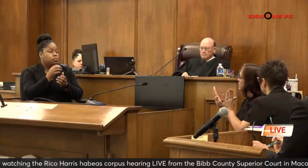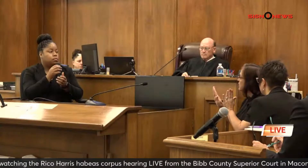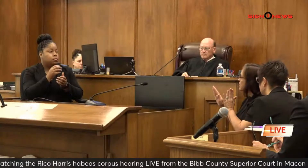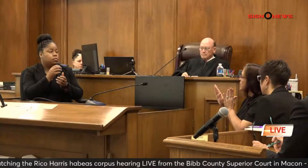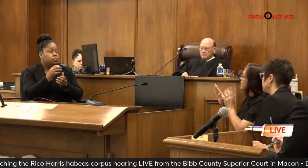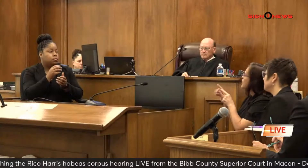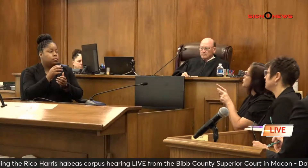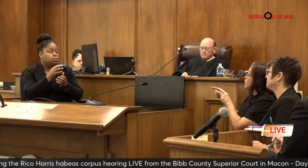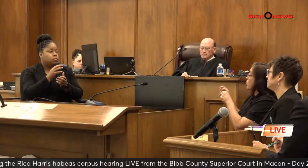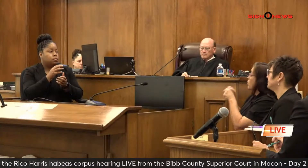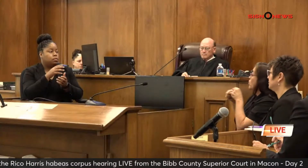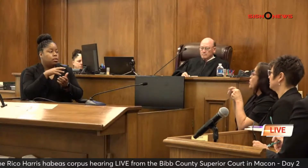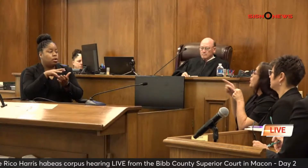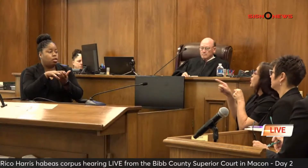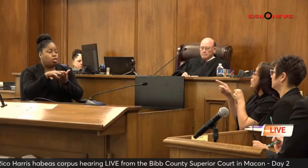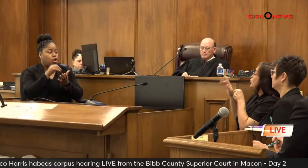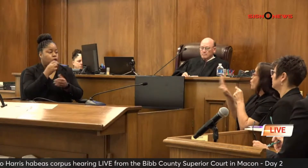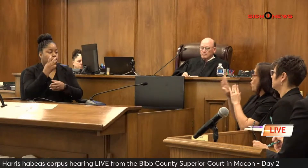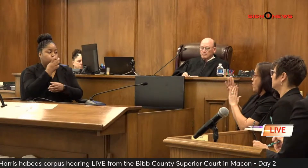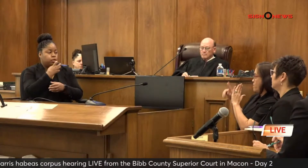clarification.